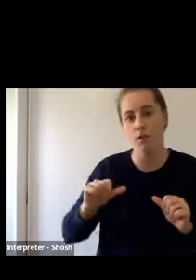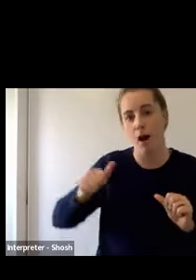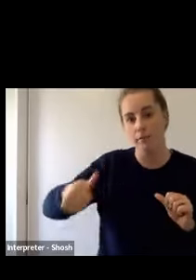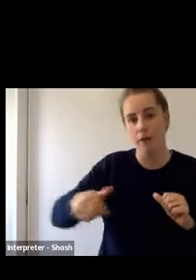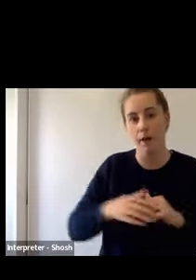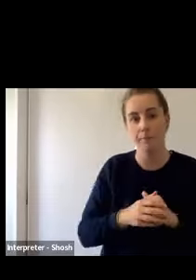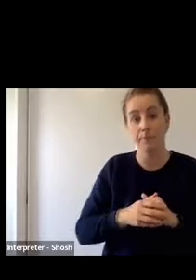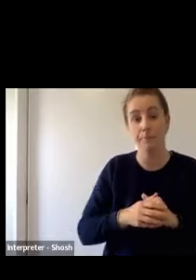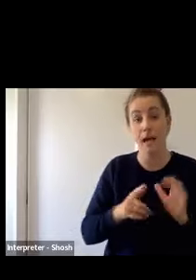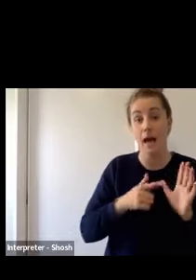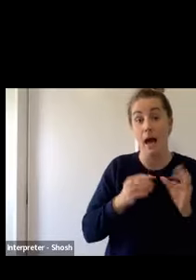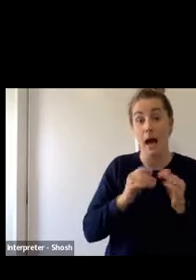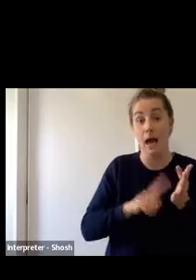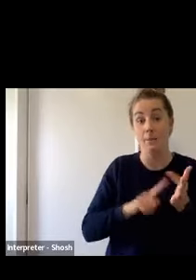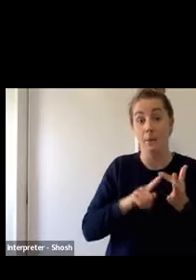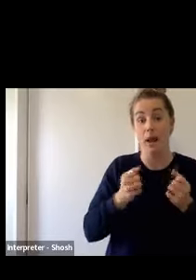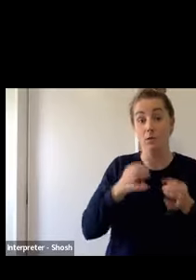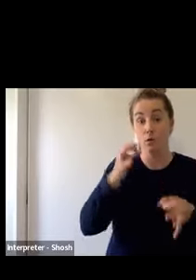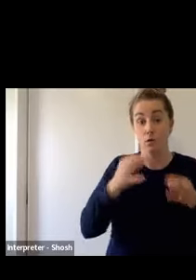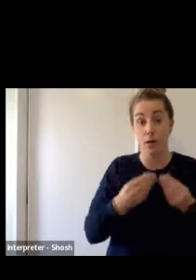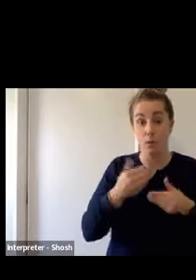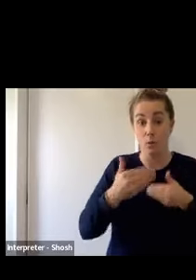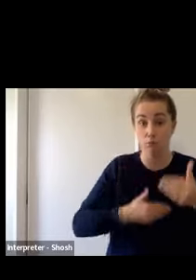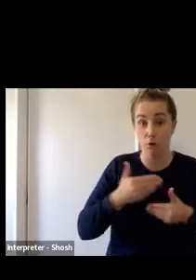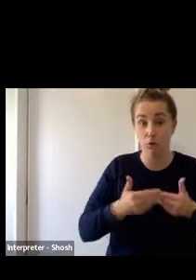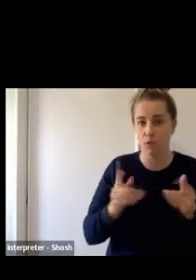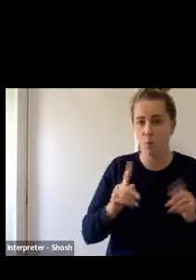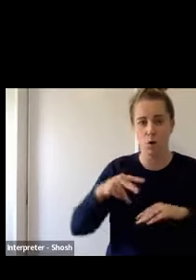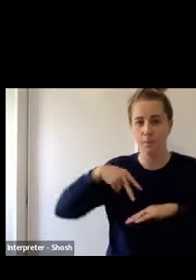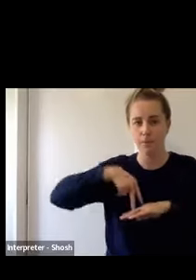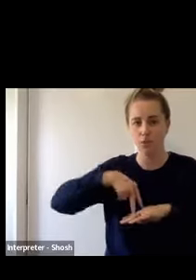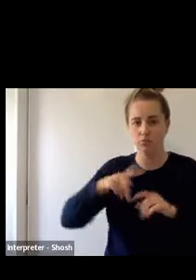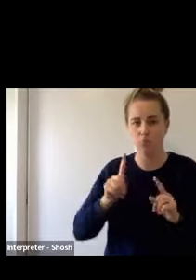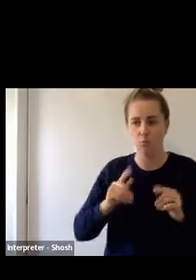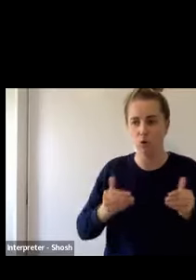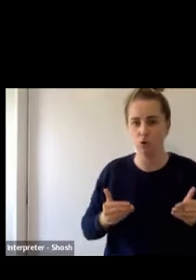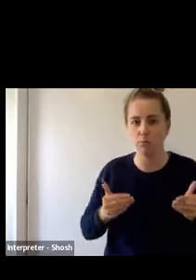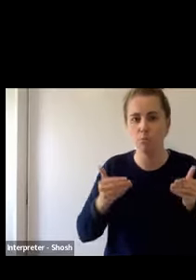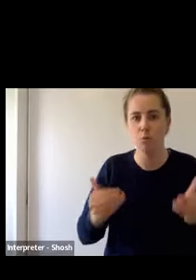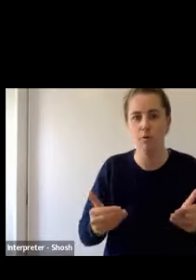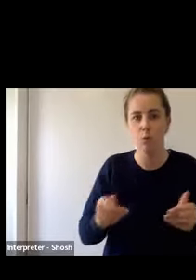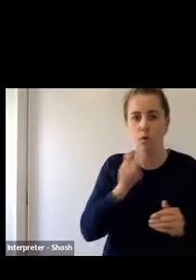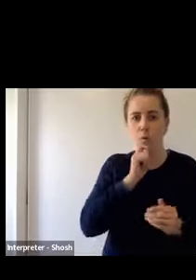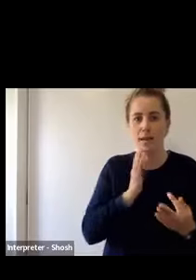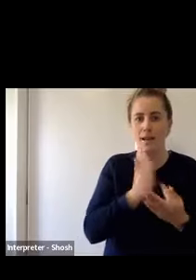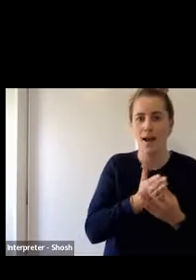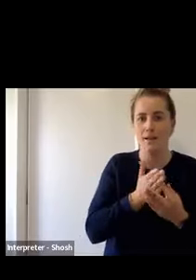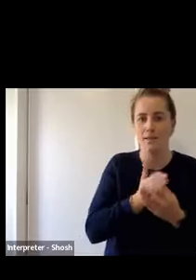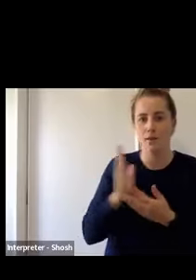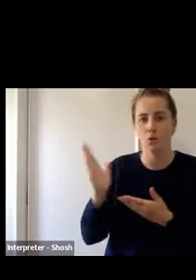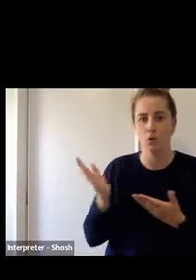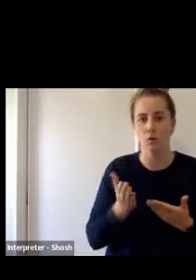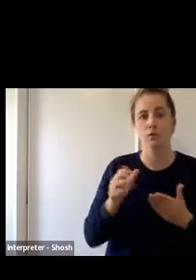Able had to decide with that process on its position on what was the best way forward for media access services from